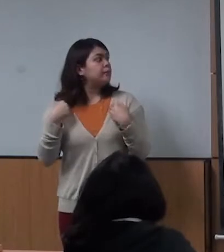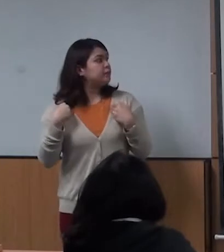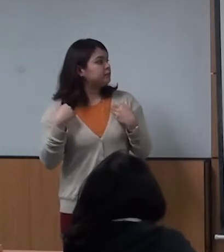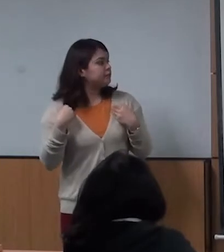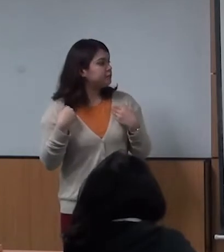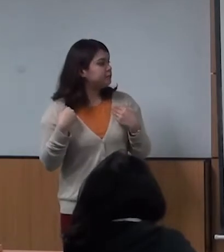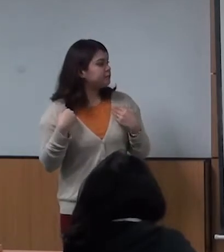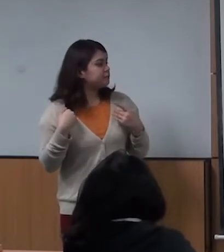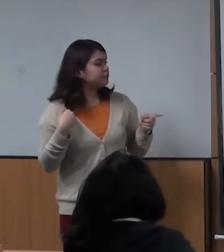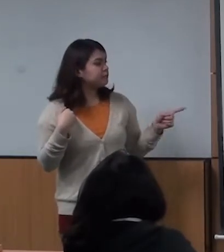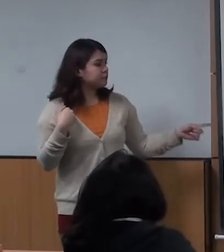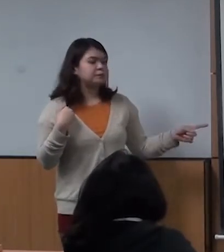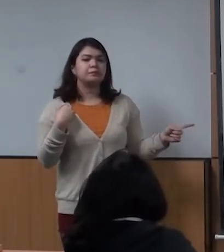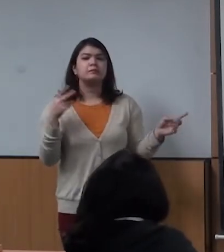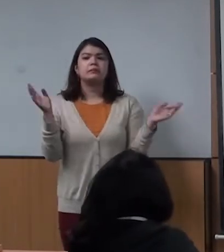to